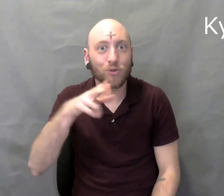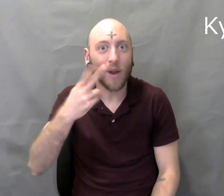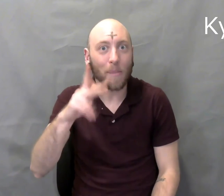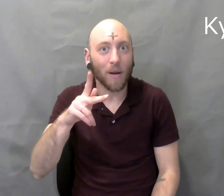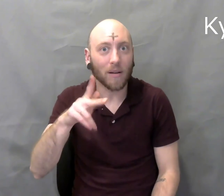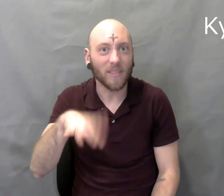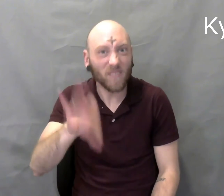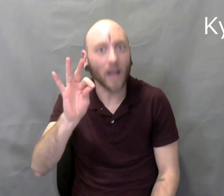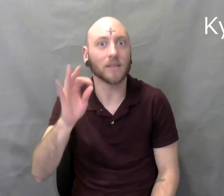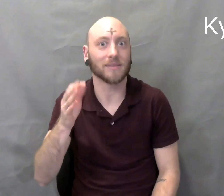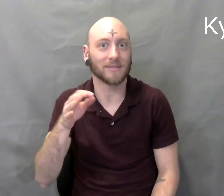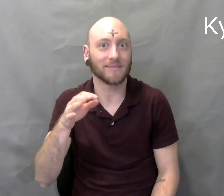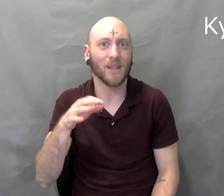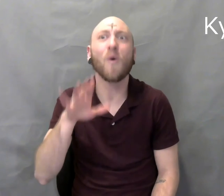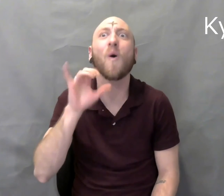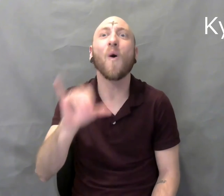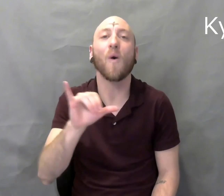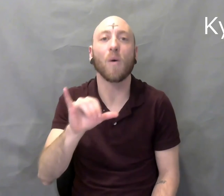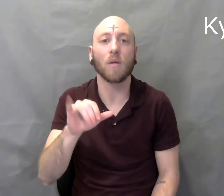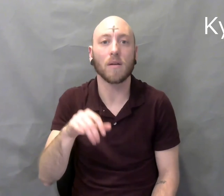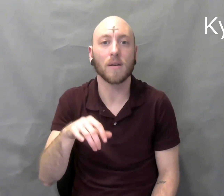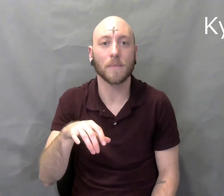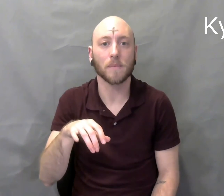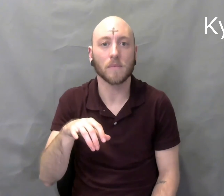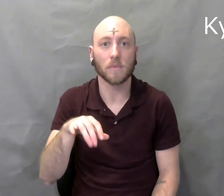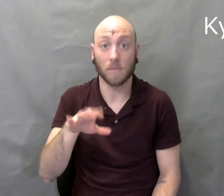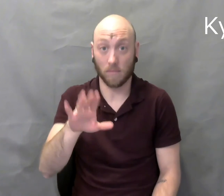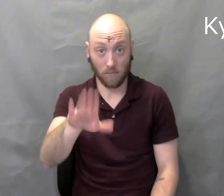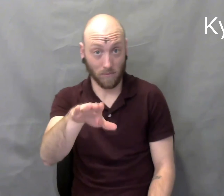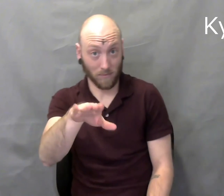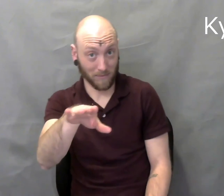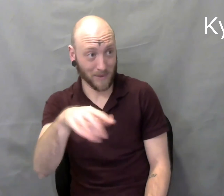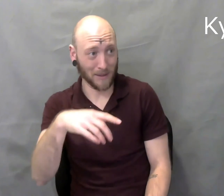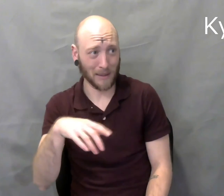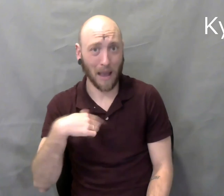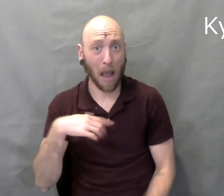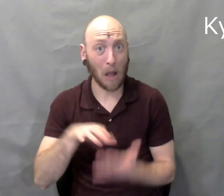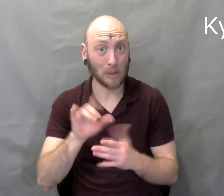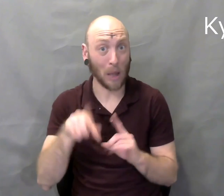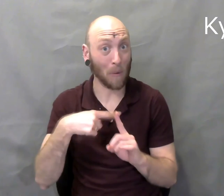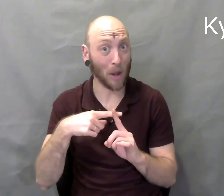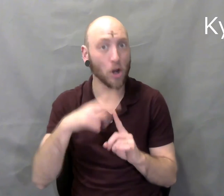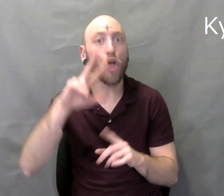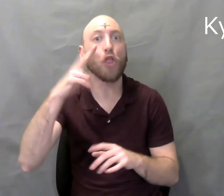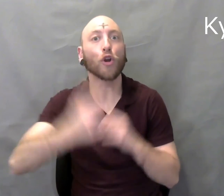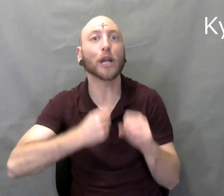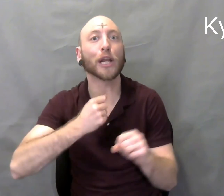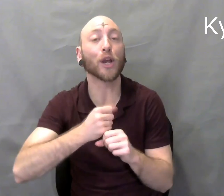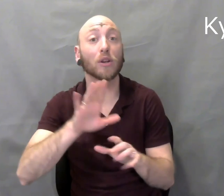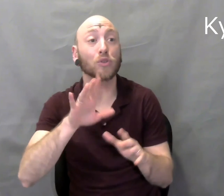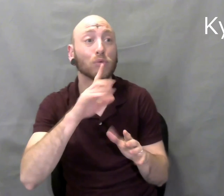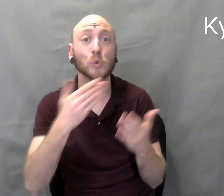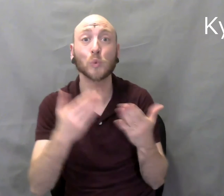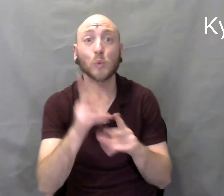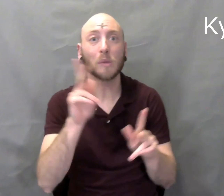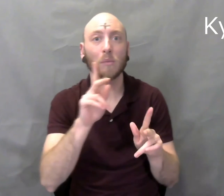is. And I didn't find that out until the third year. So all you new people, literally just going through the steps, you